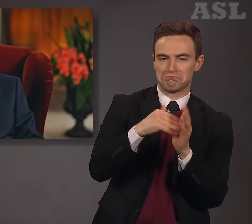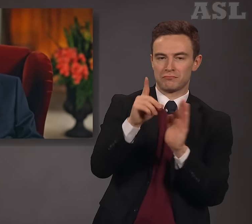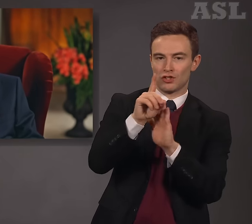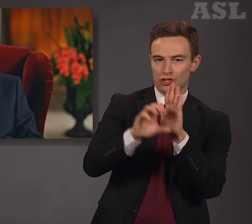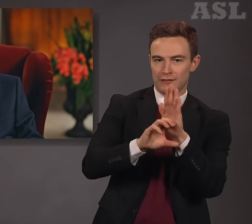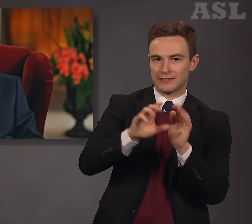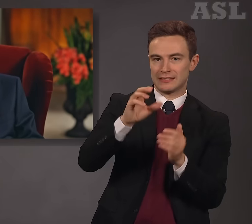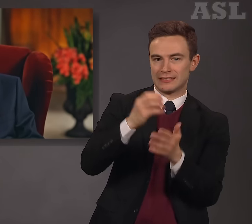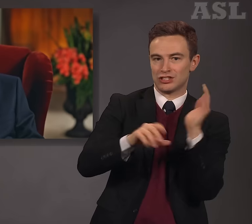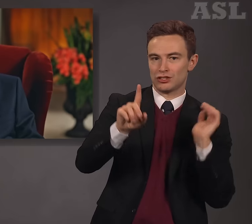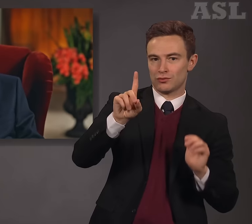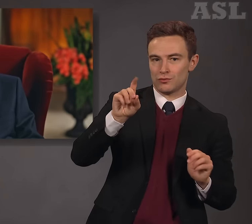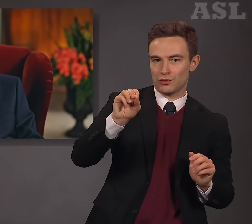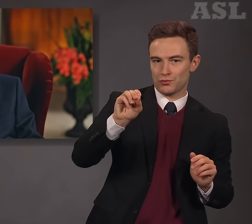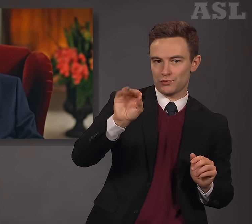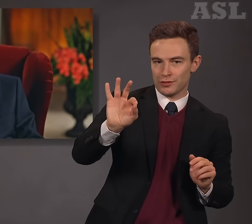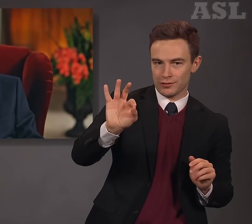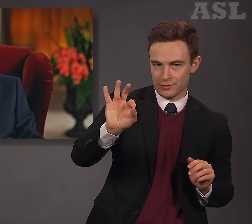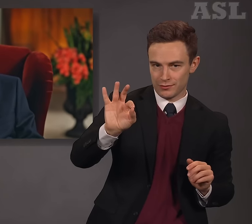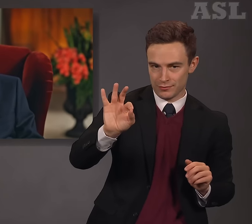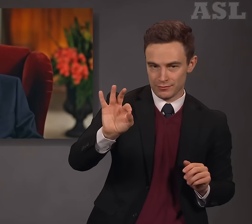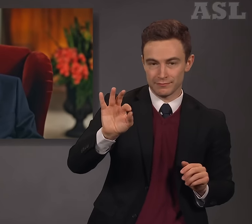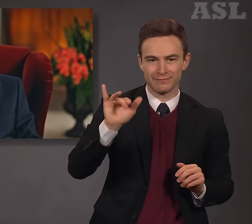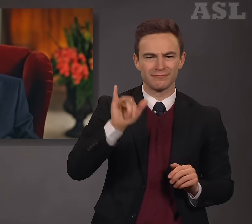Covenants, section 109.